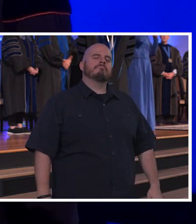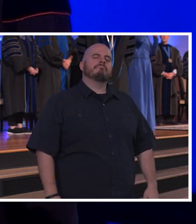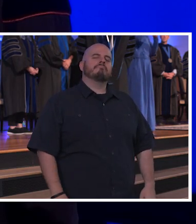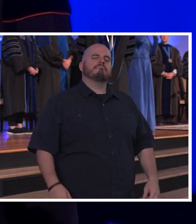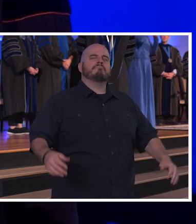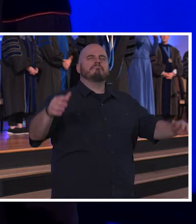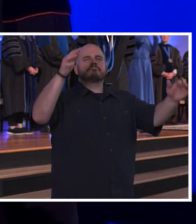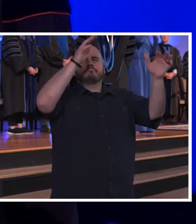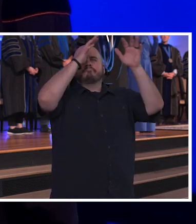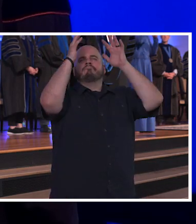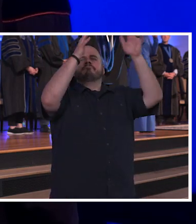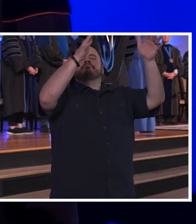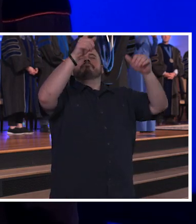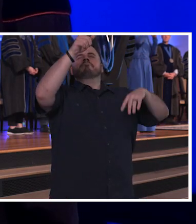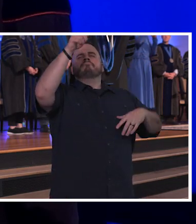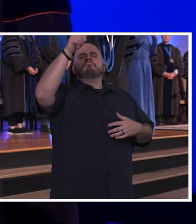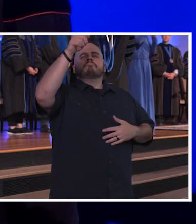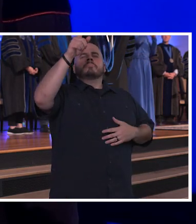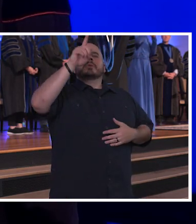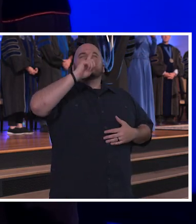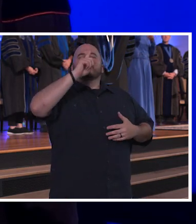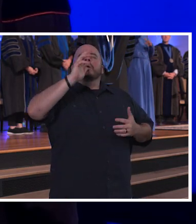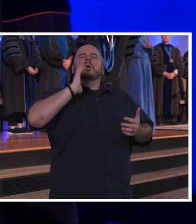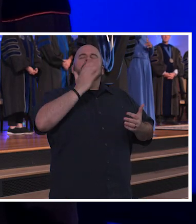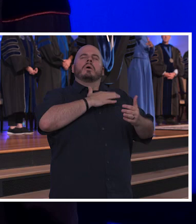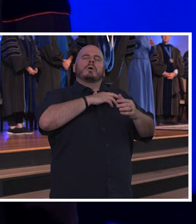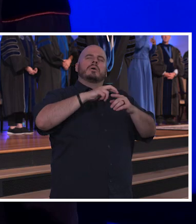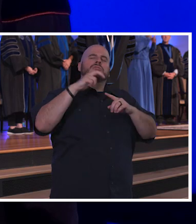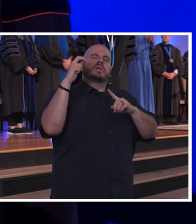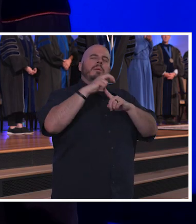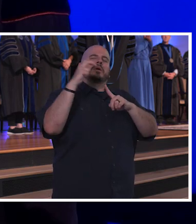you are our champion. Amen.